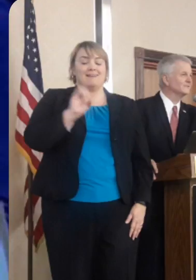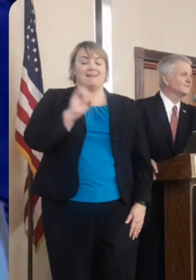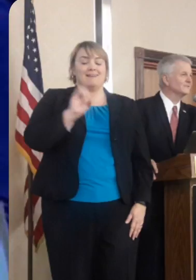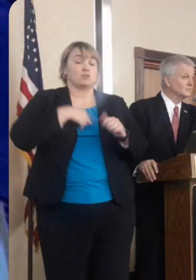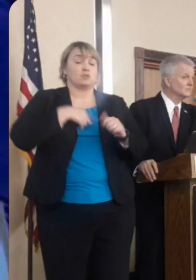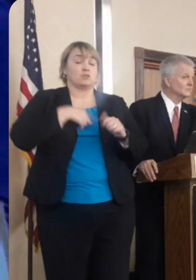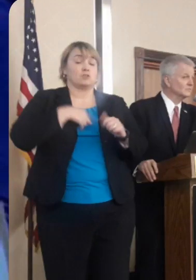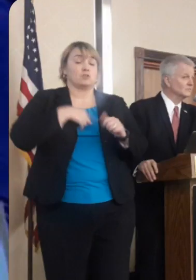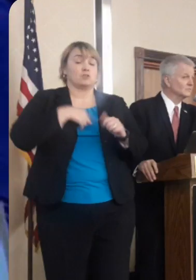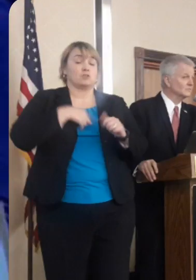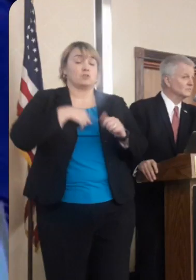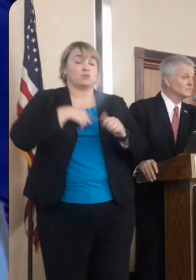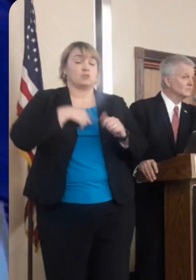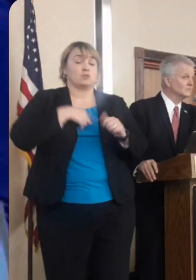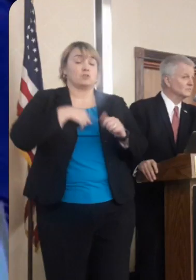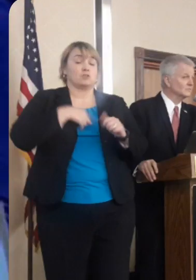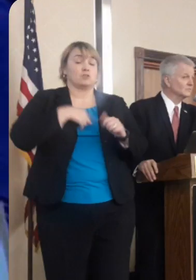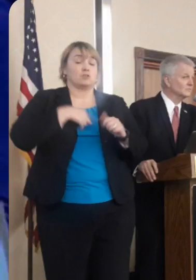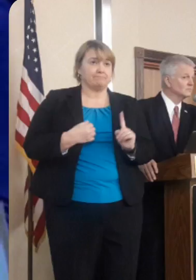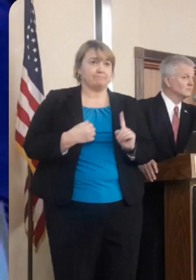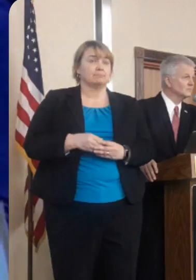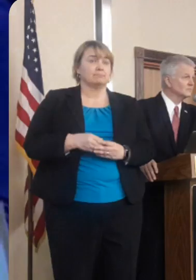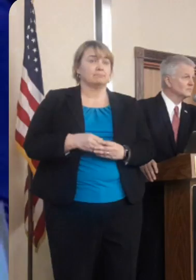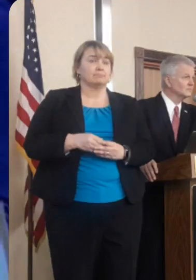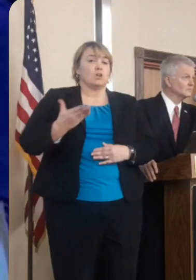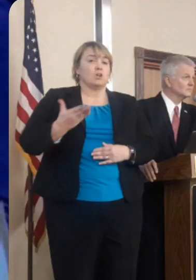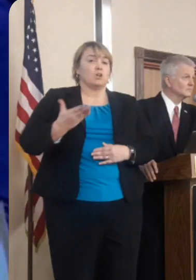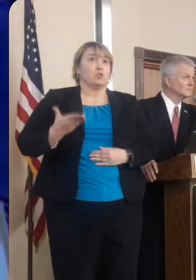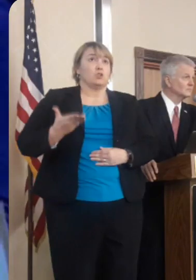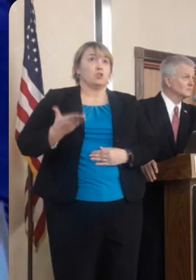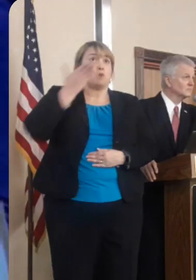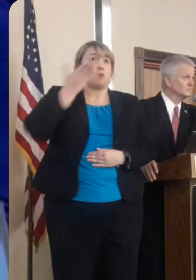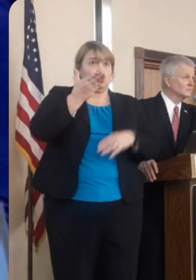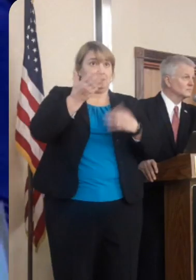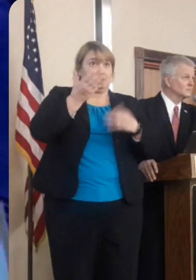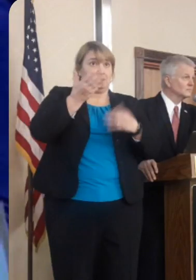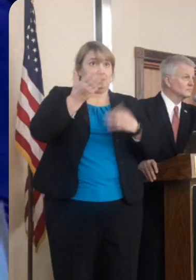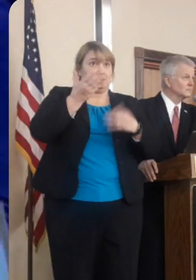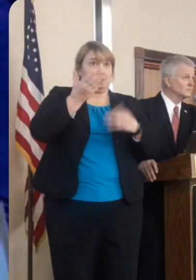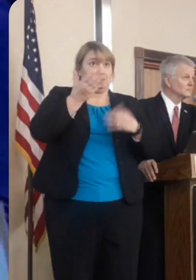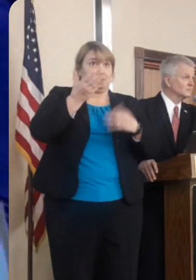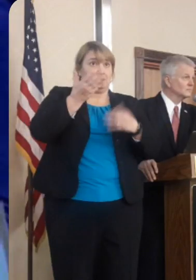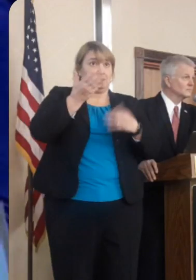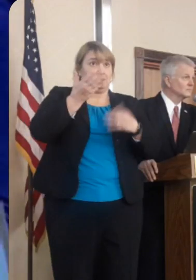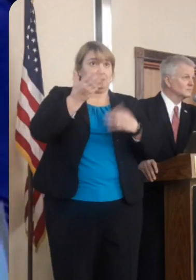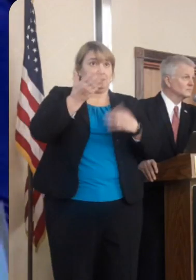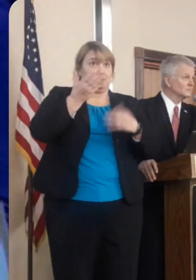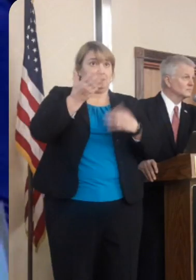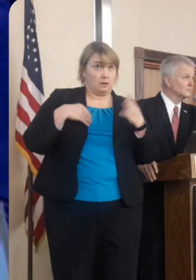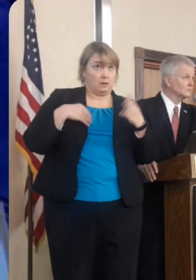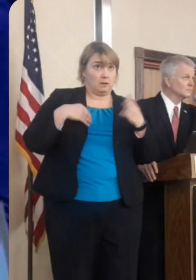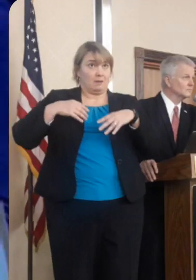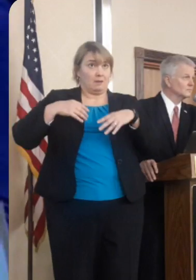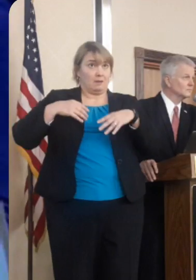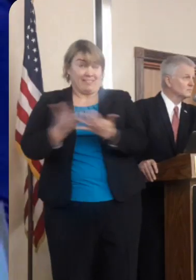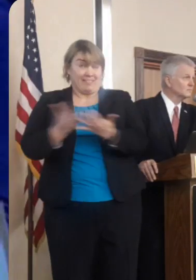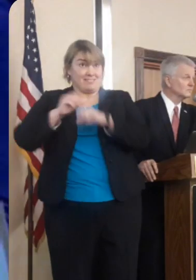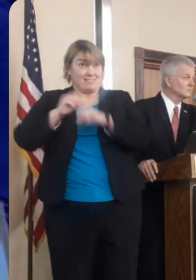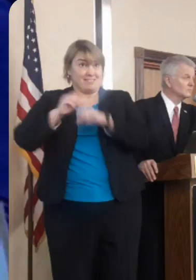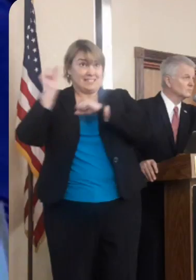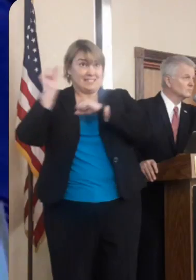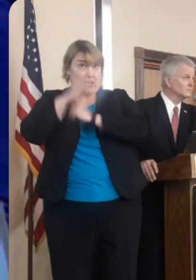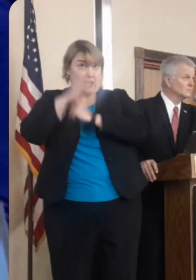The motion that's on the floor, is it all that was noticed, the strikeout and the addition of the parents,